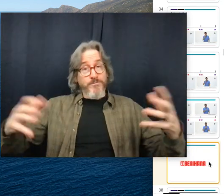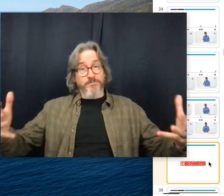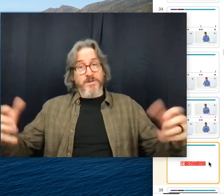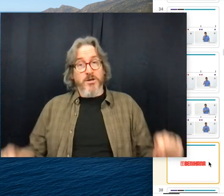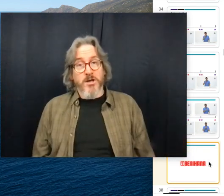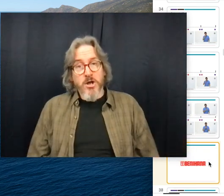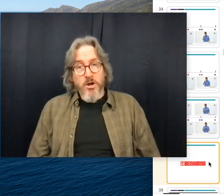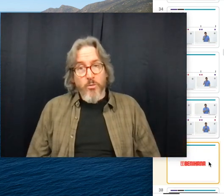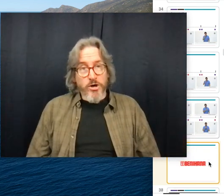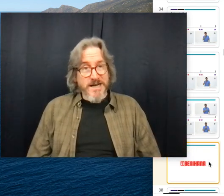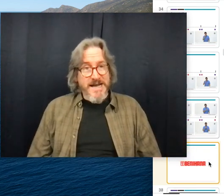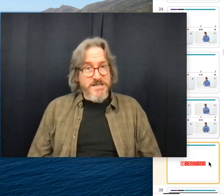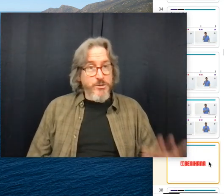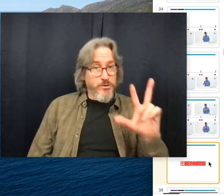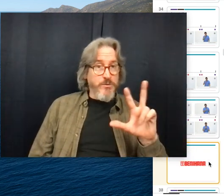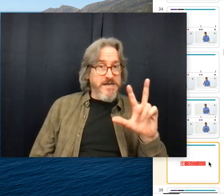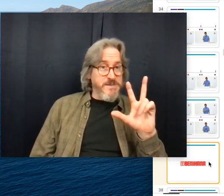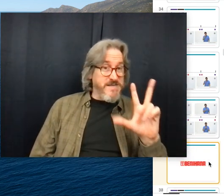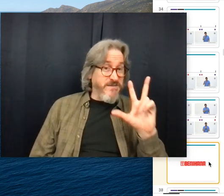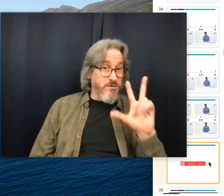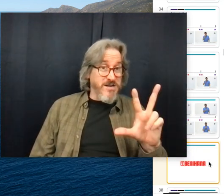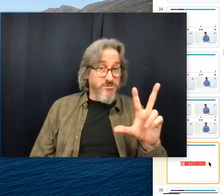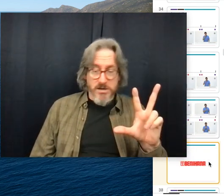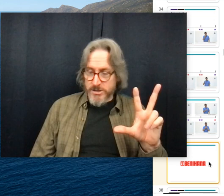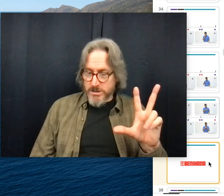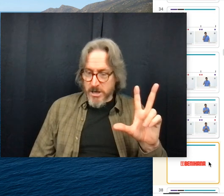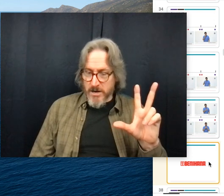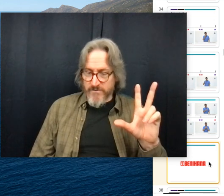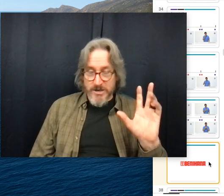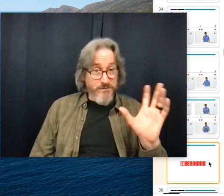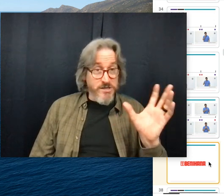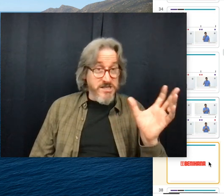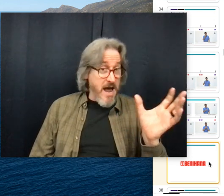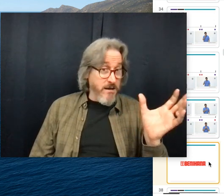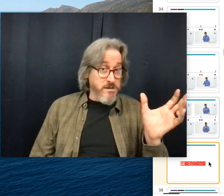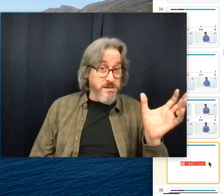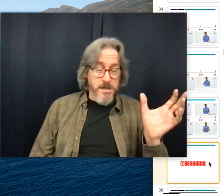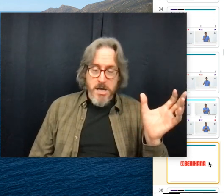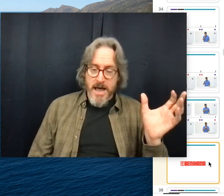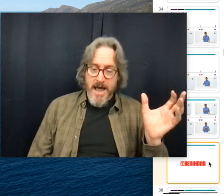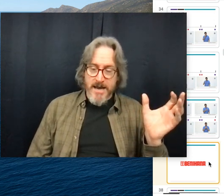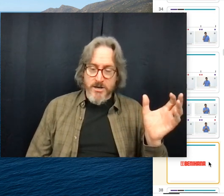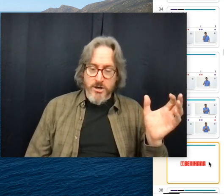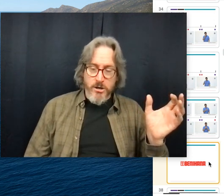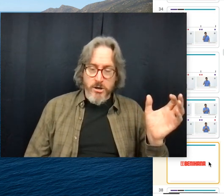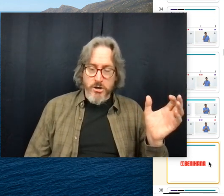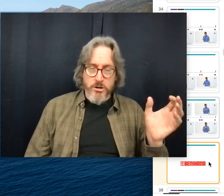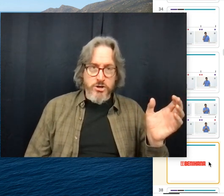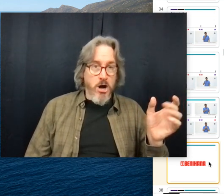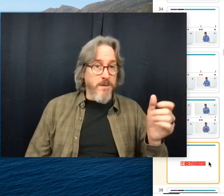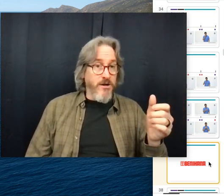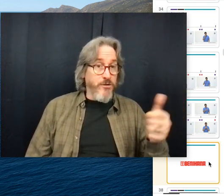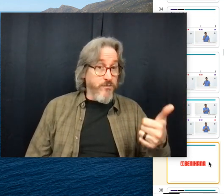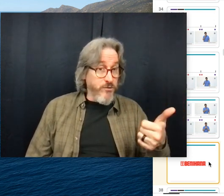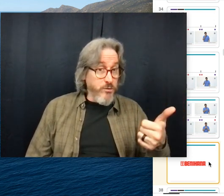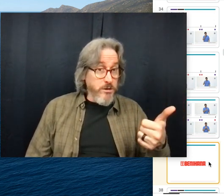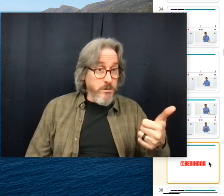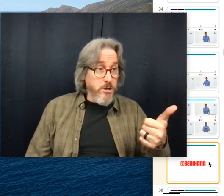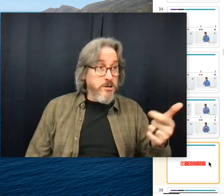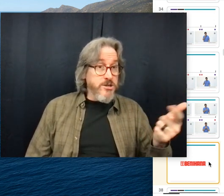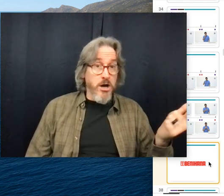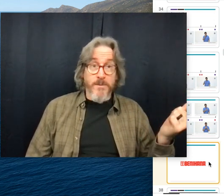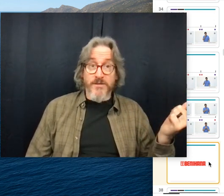Now, we're going to get to three specific restaurants, very different styles, and talk about their